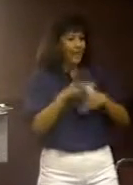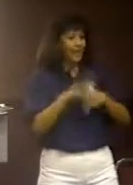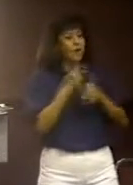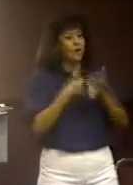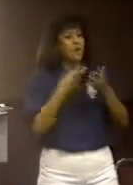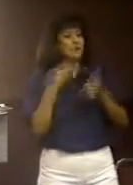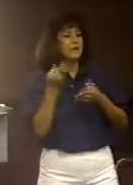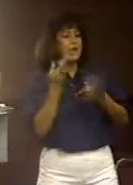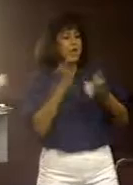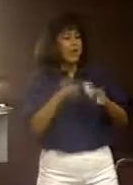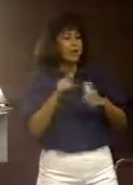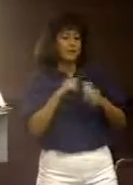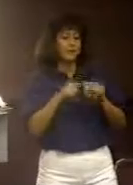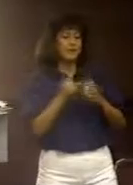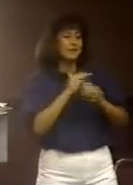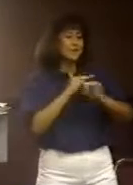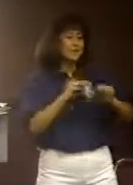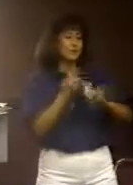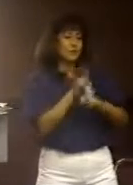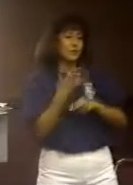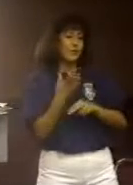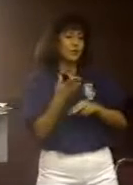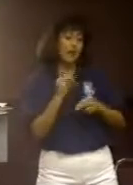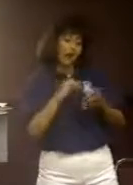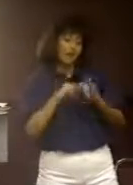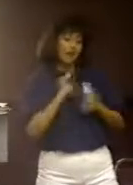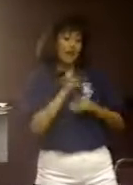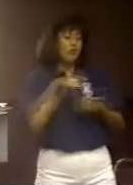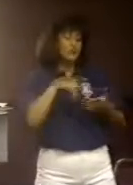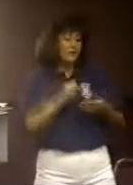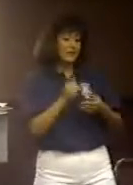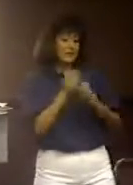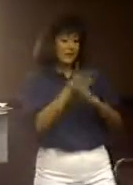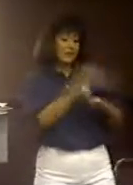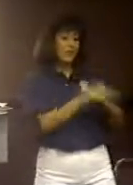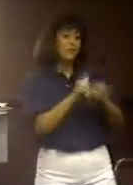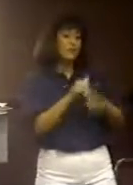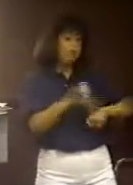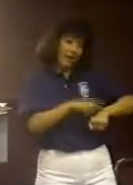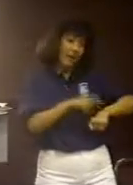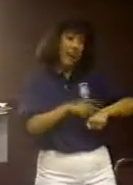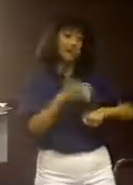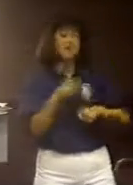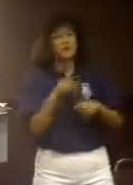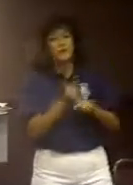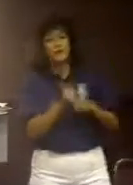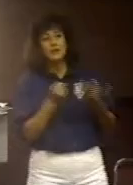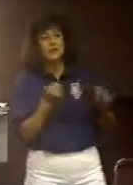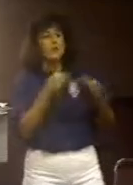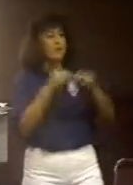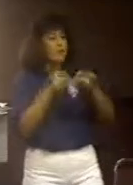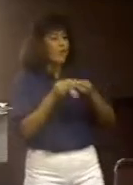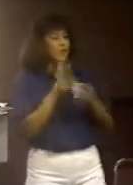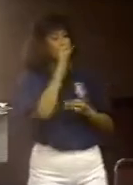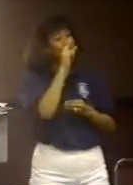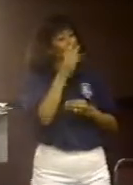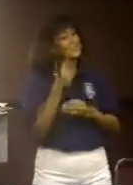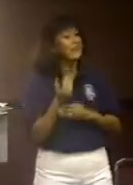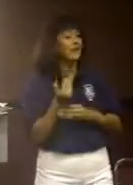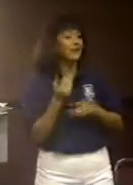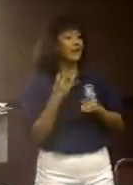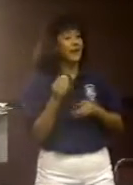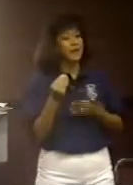happening, but it's just been misused. I mean, all studies improve with time. We get more